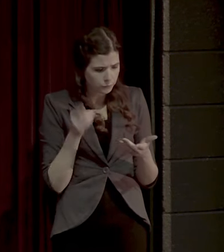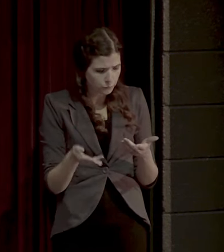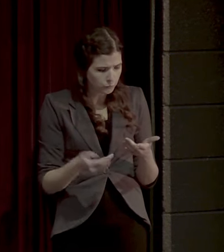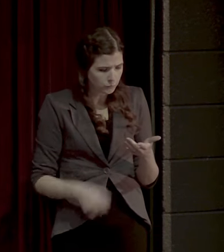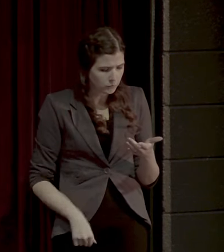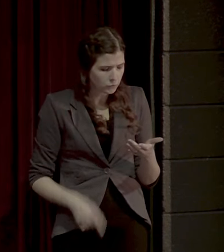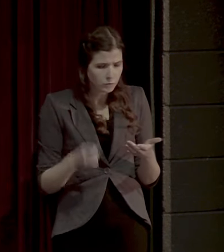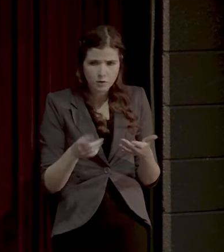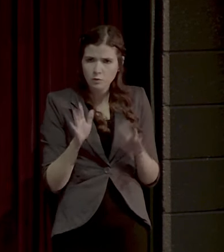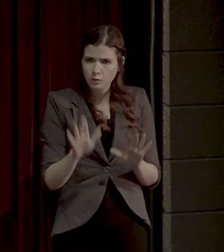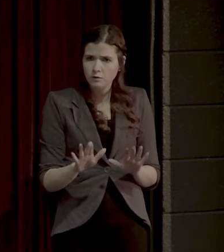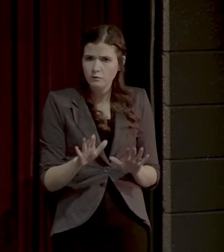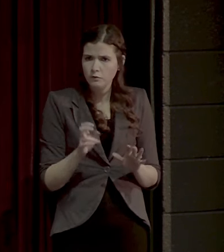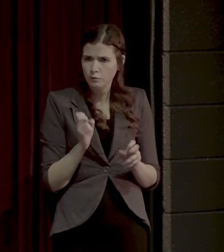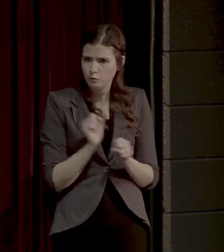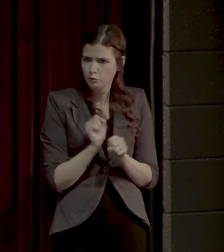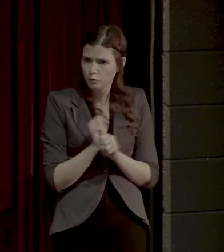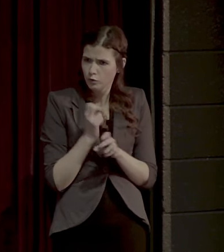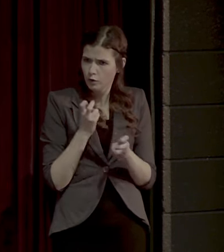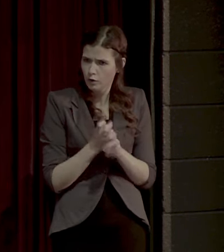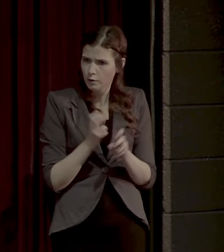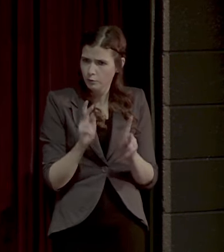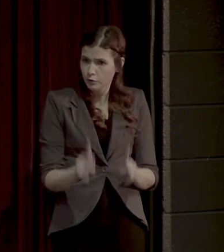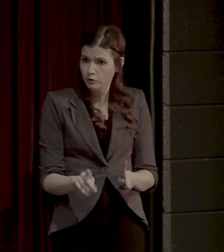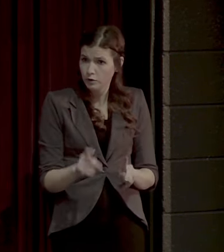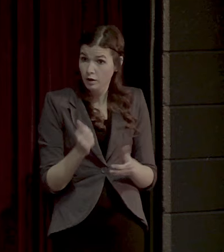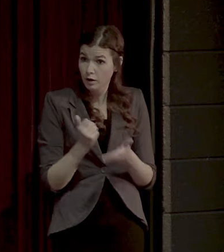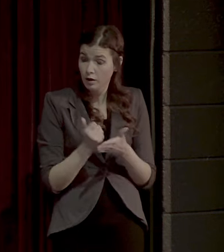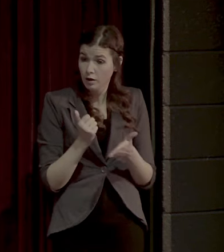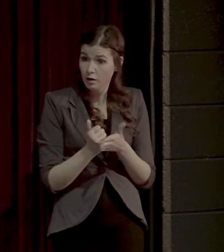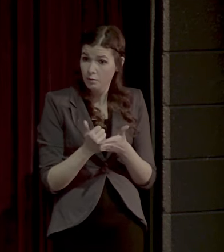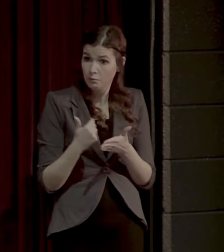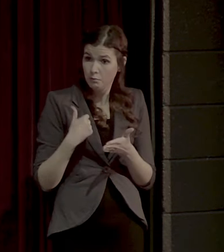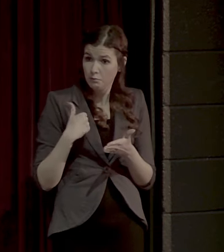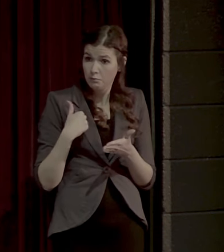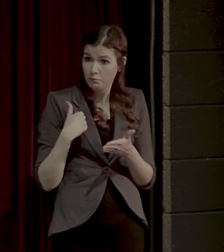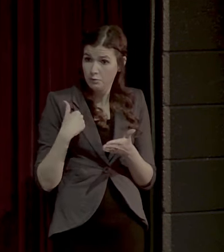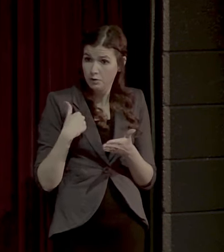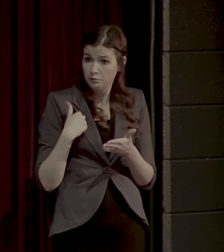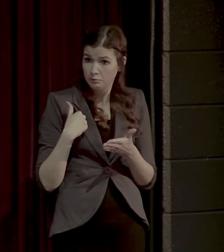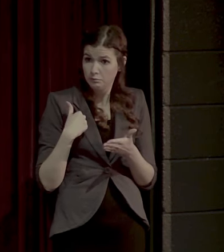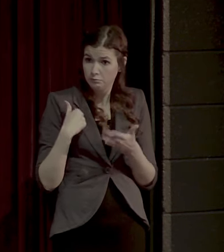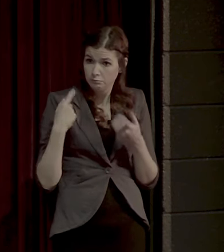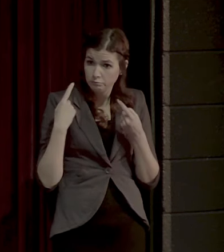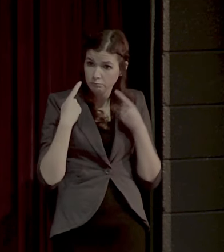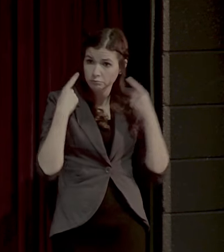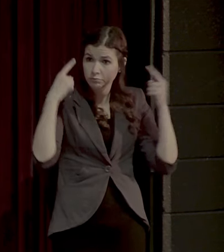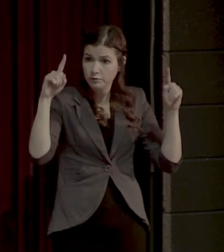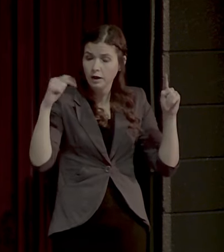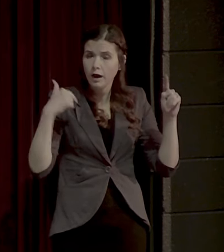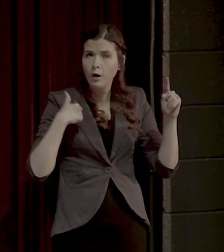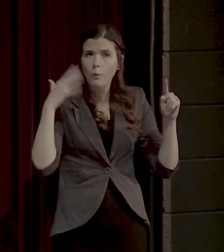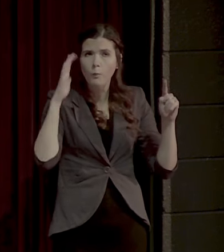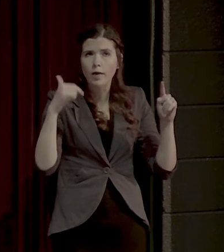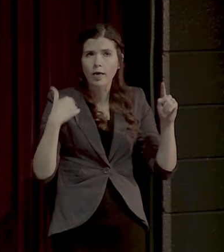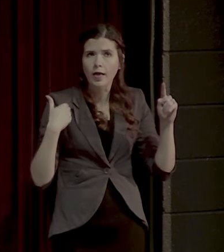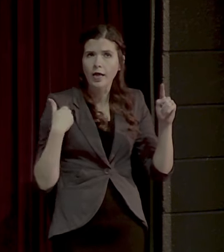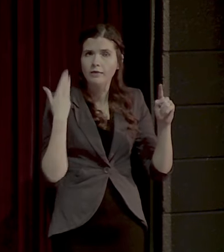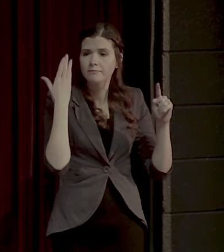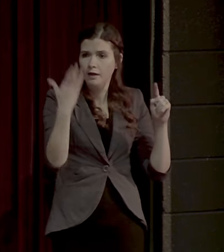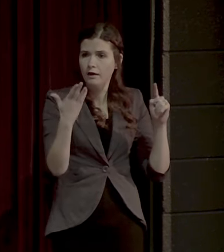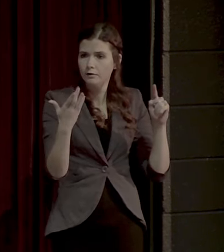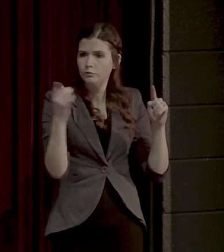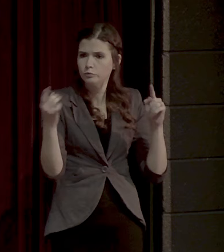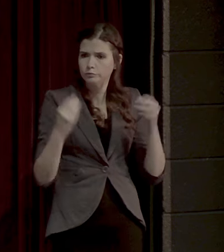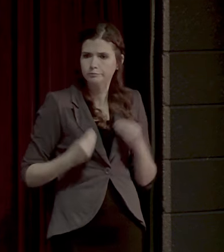great, hardworking person. You have helped me reach for the stars, and the stars I will have. You're